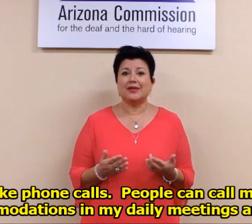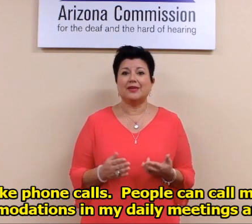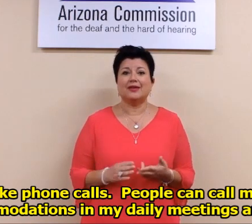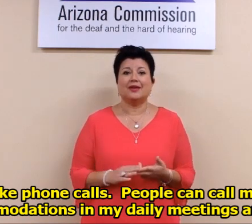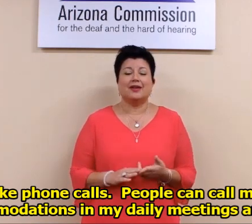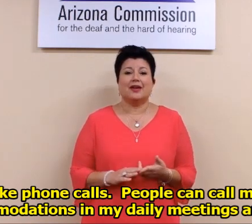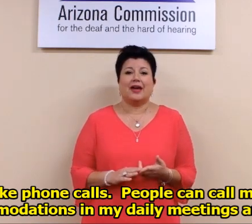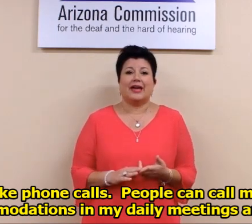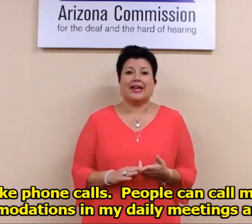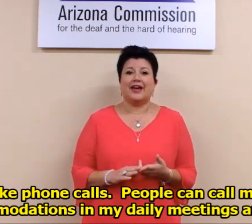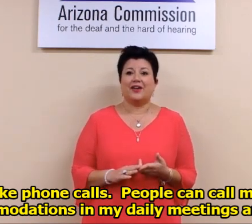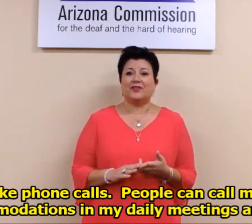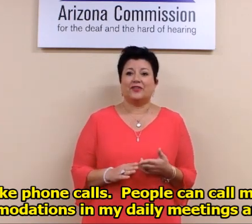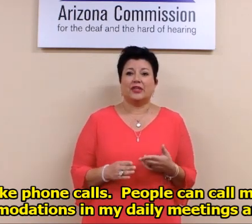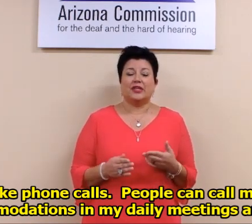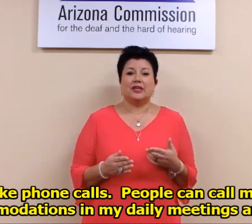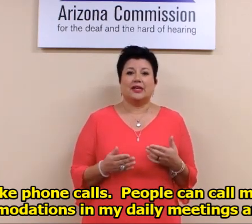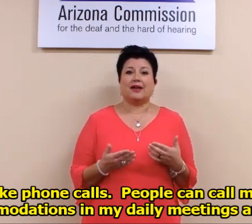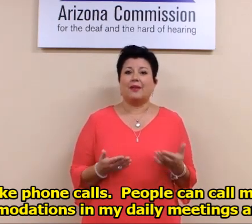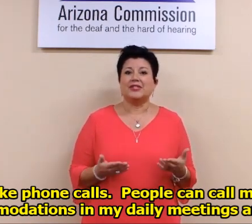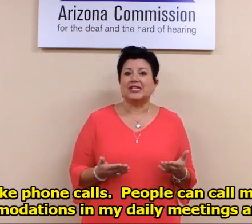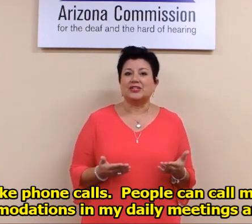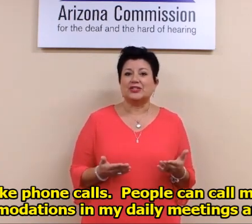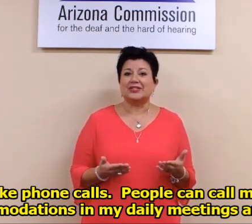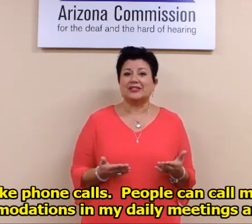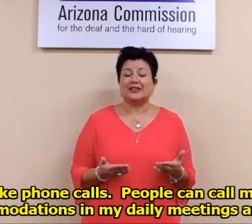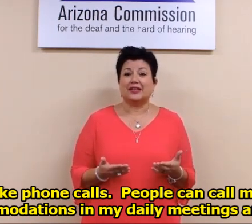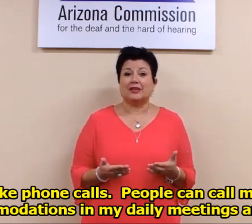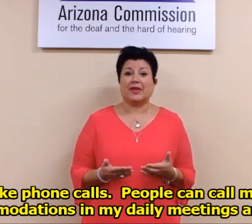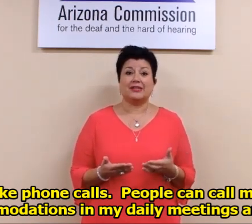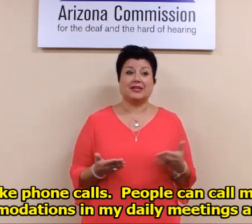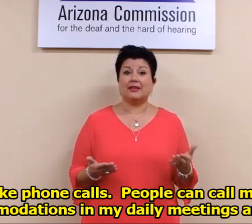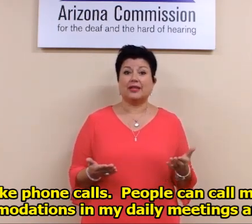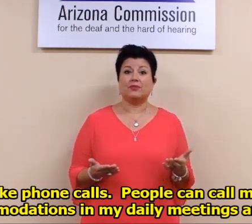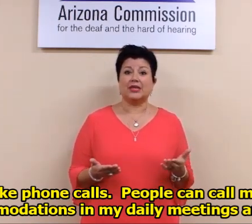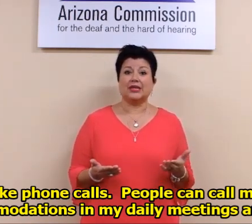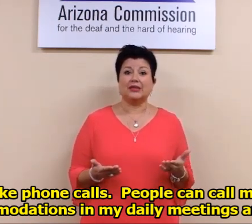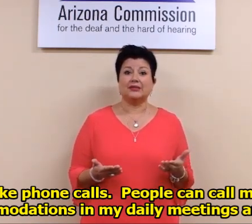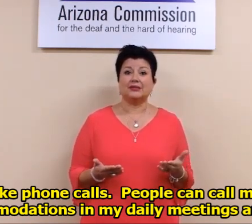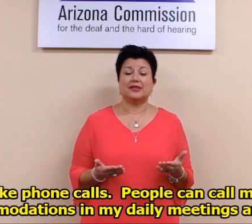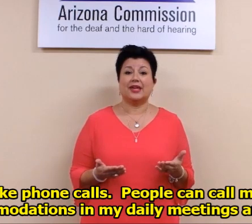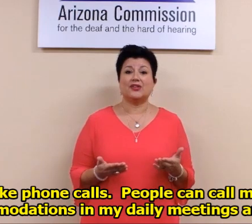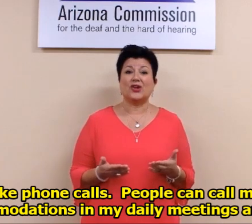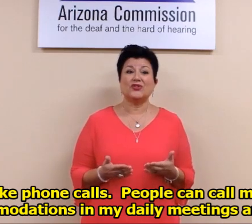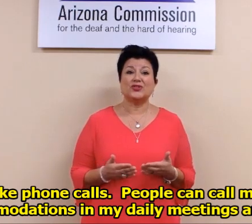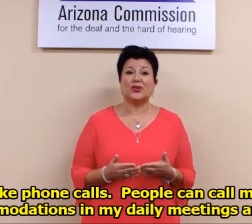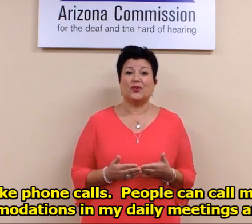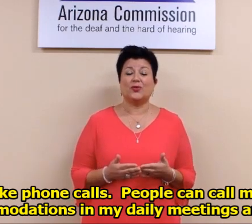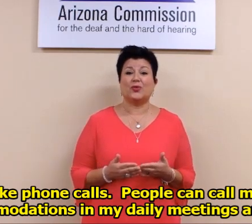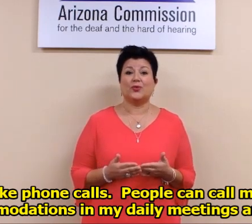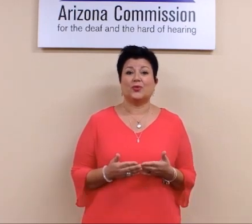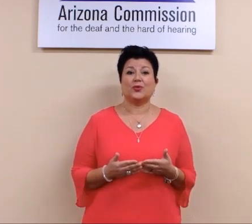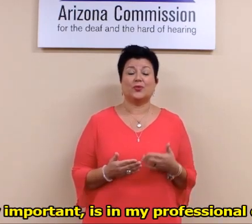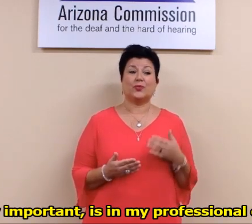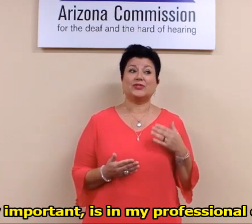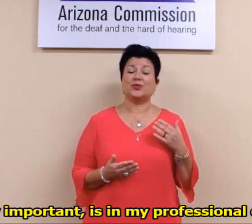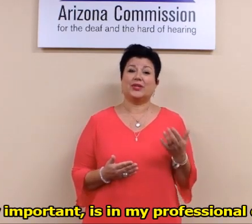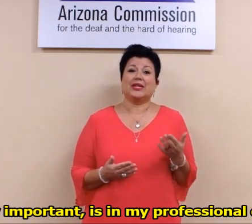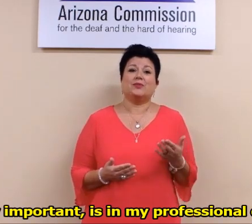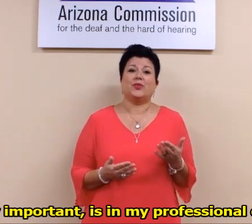me. I have accommodations in my daily meetings. And also, what's really